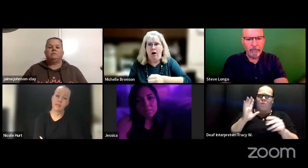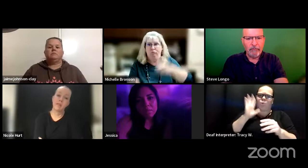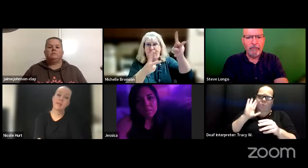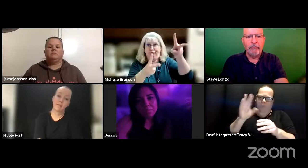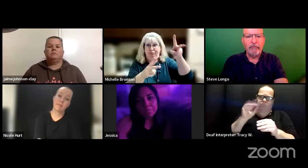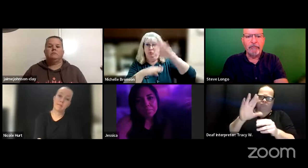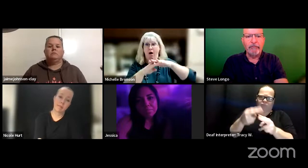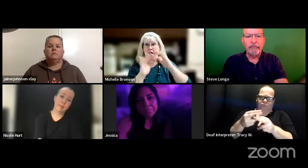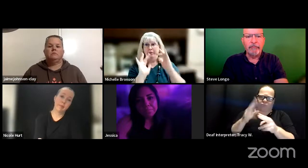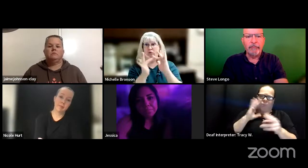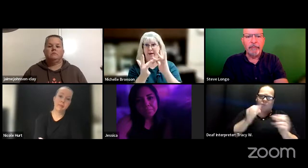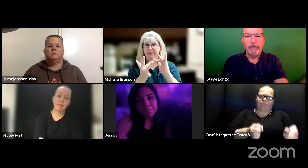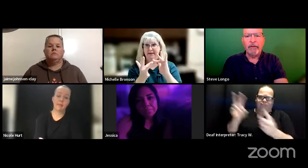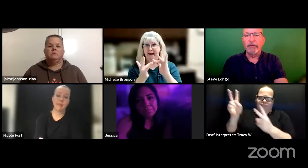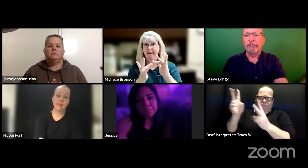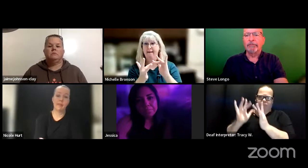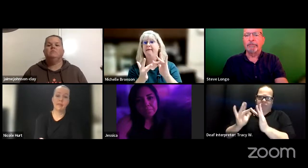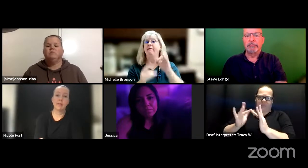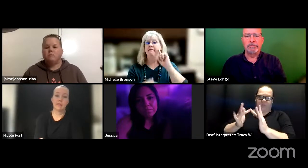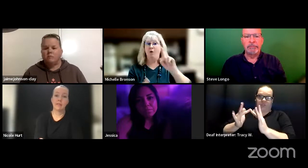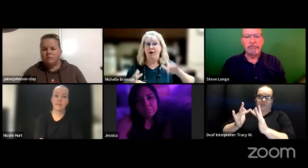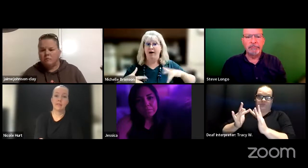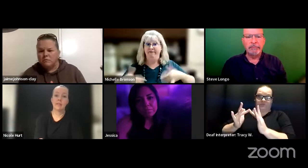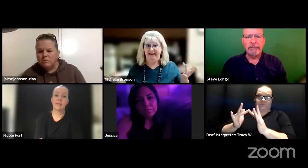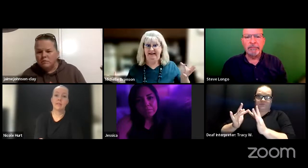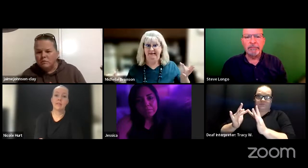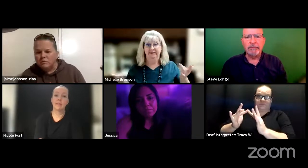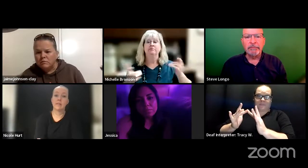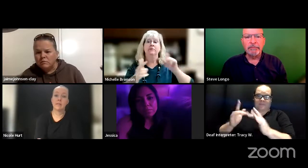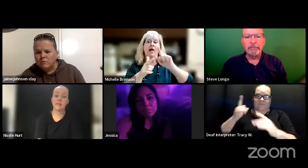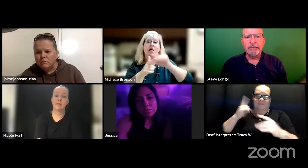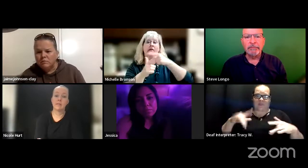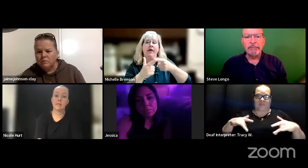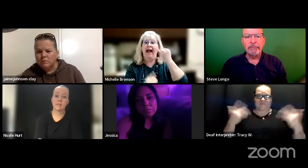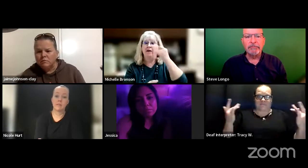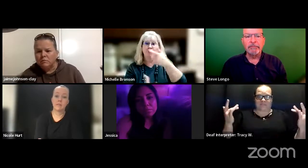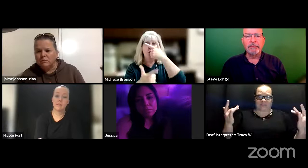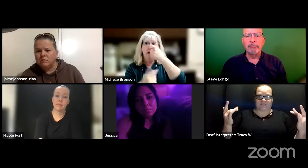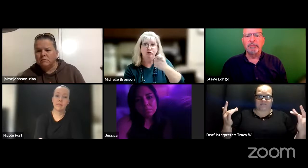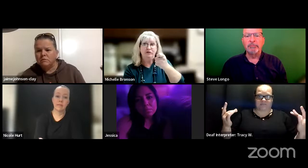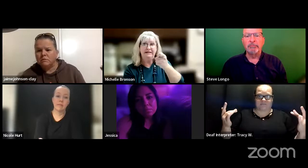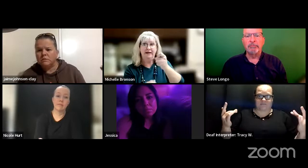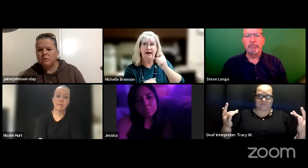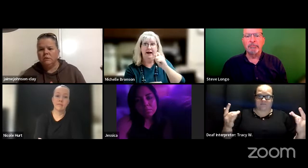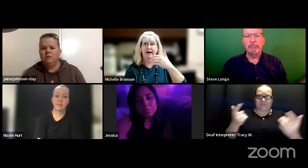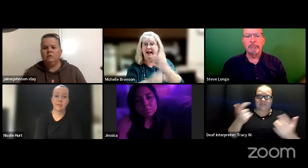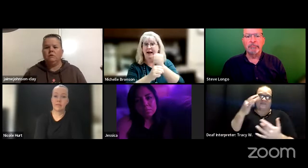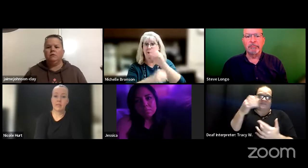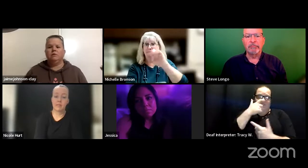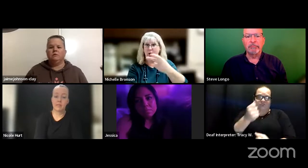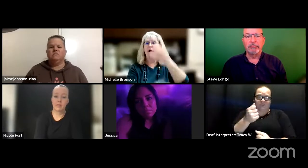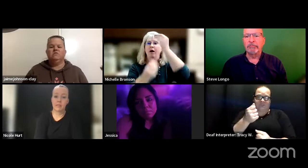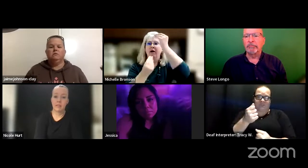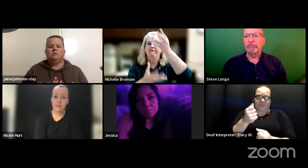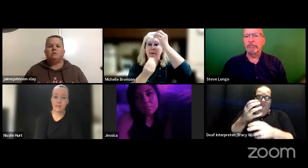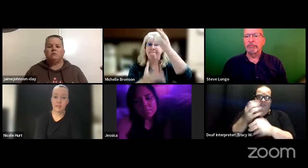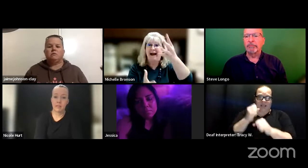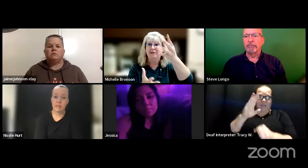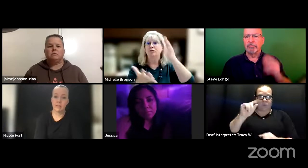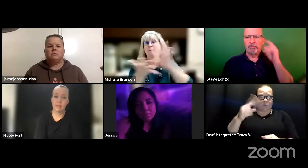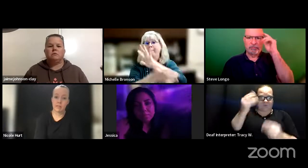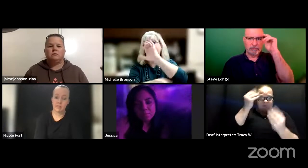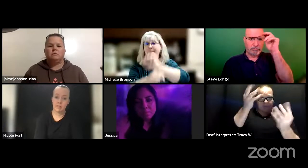that information is not yet on the website, but it will be uploaded to the website soon for events. If individuals